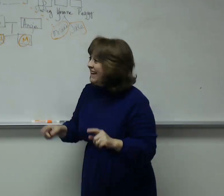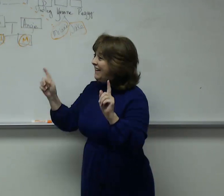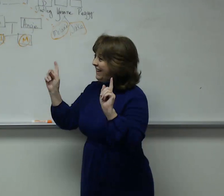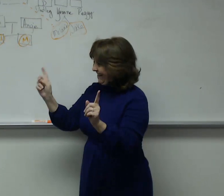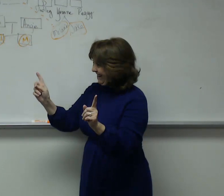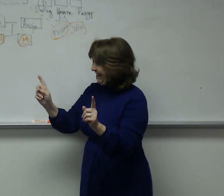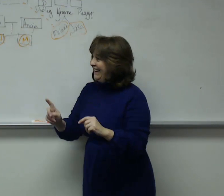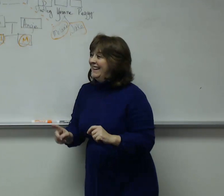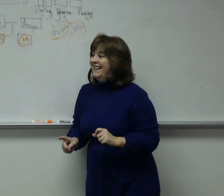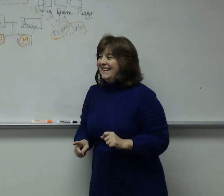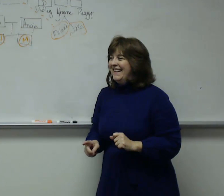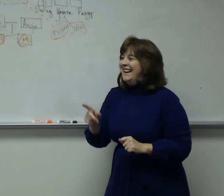It's great then.